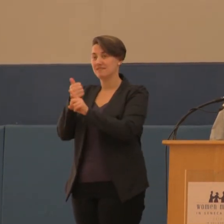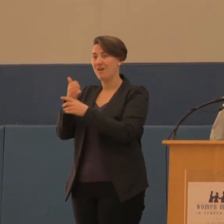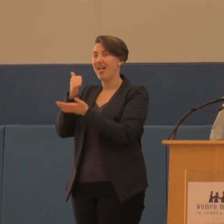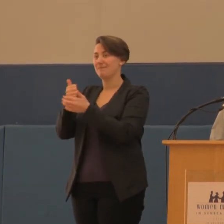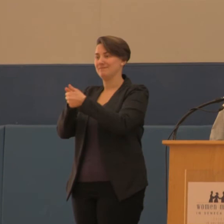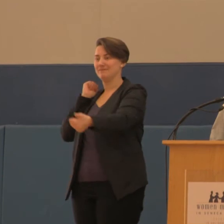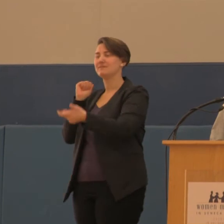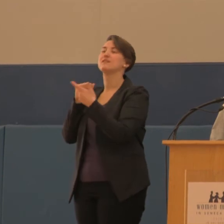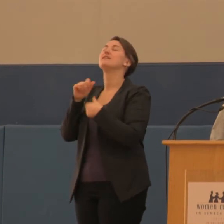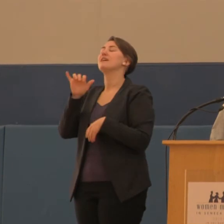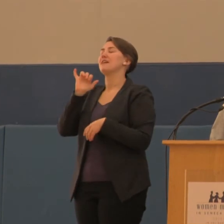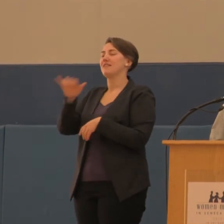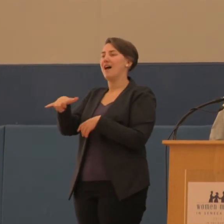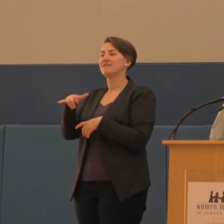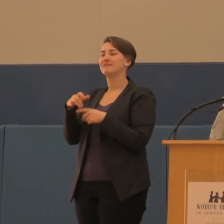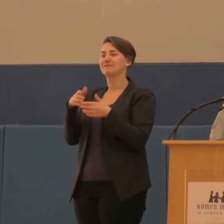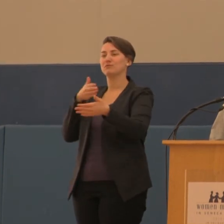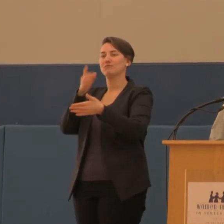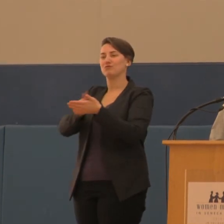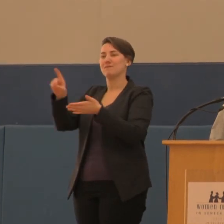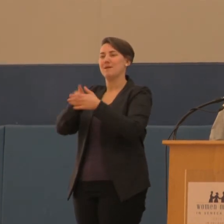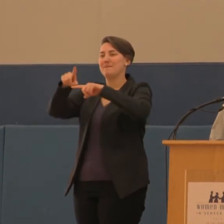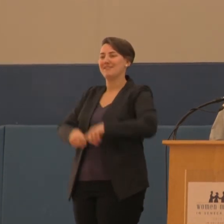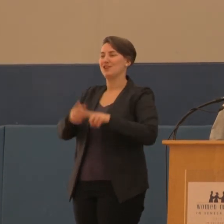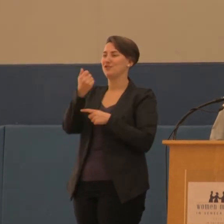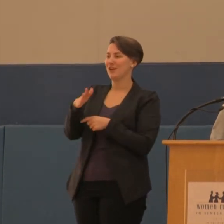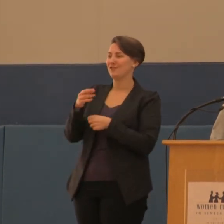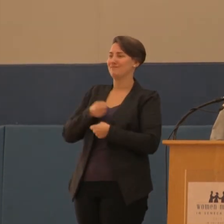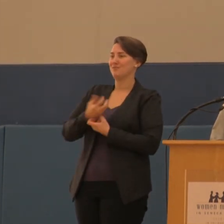Discrimination based on gender identity or expression.